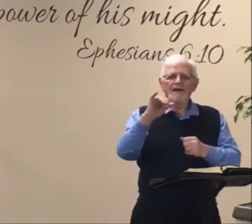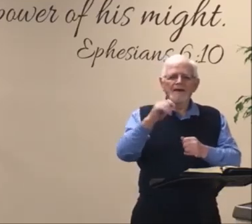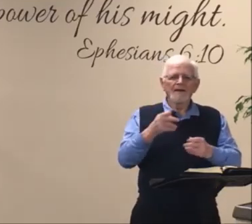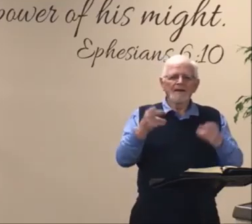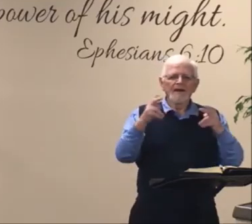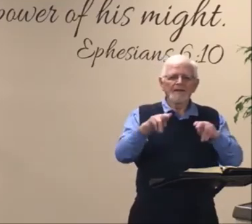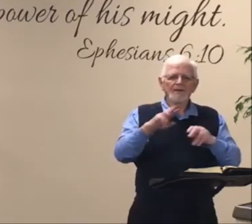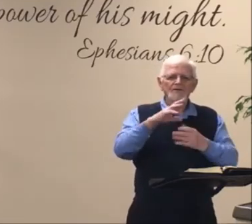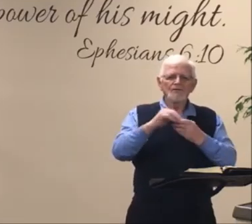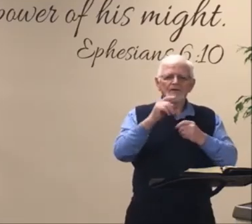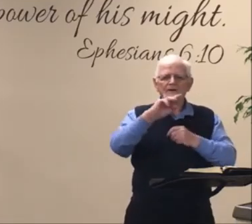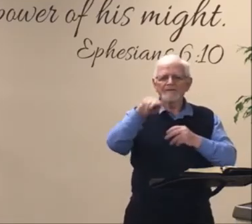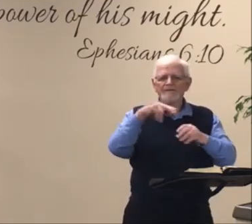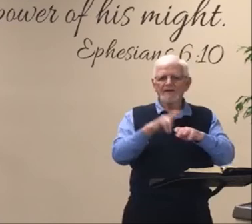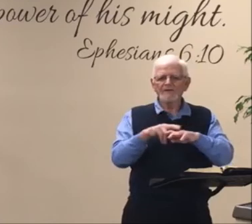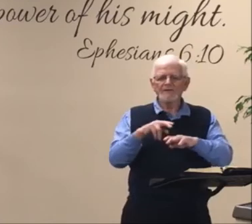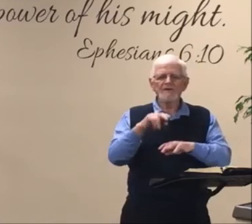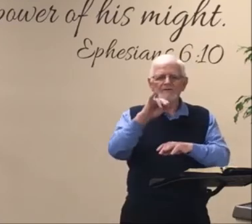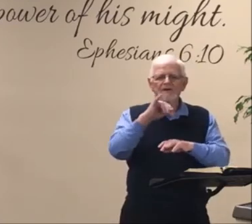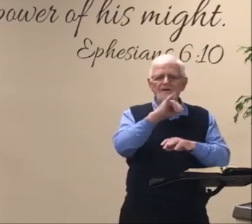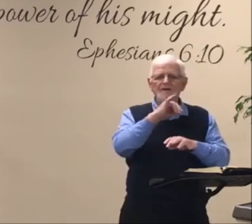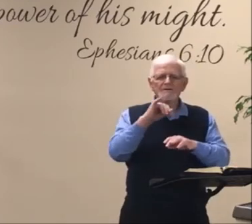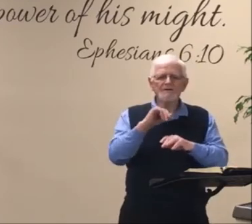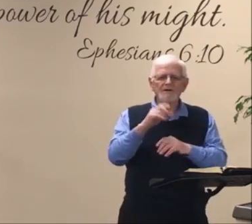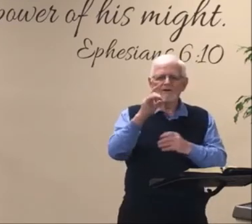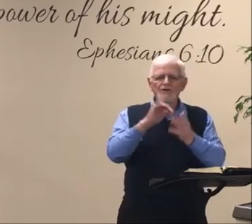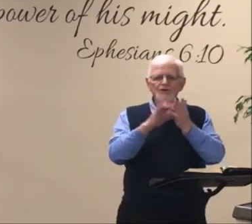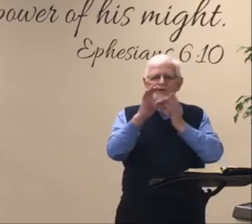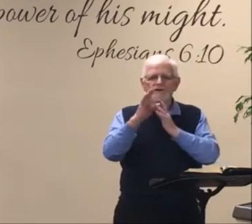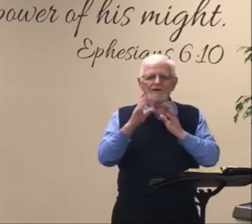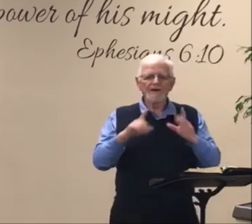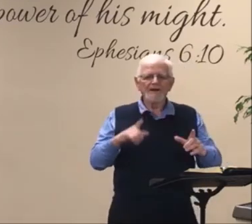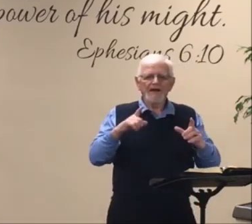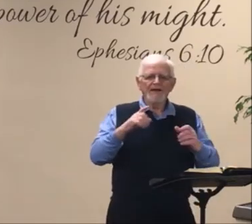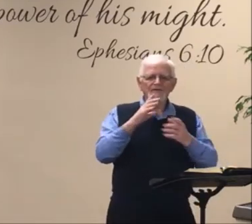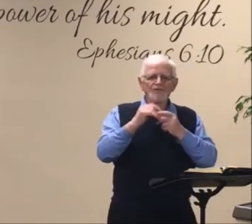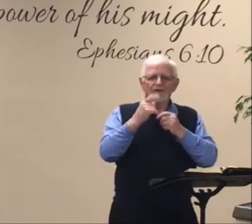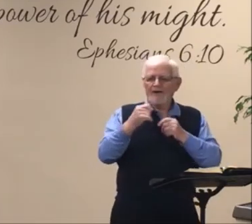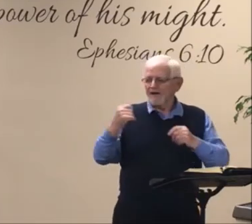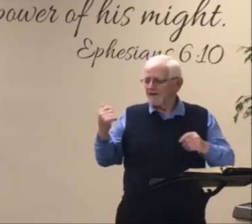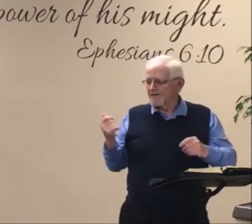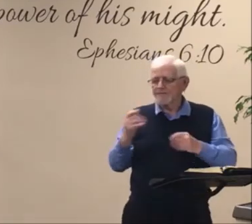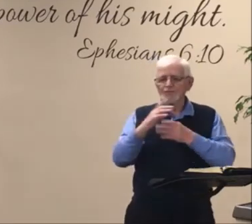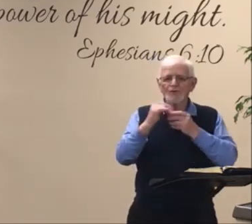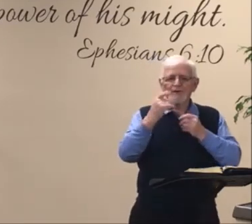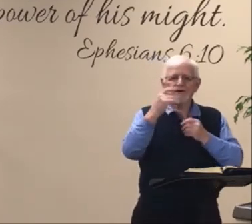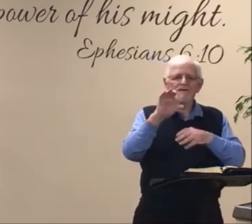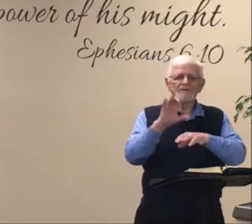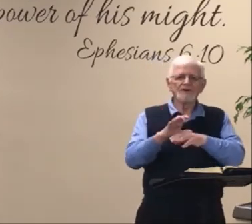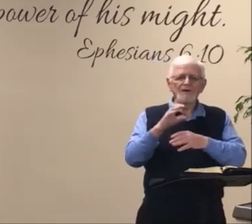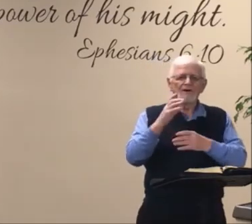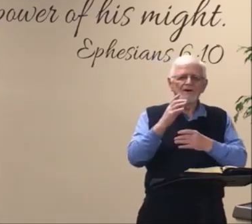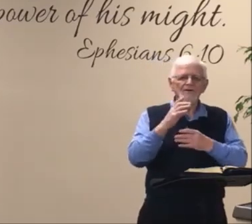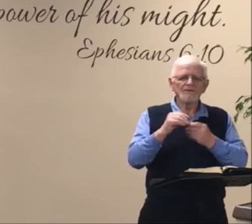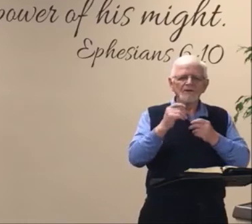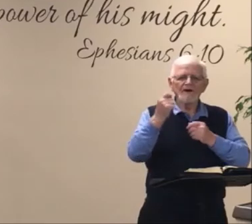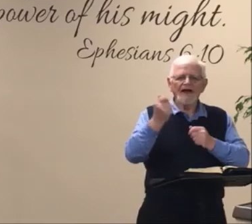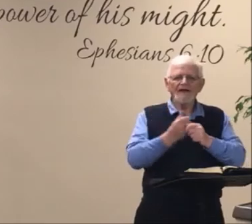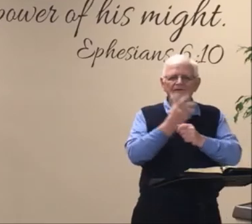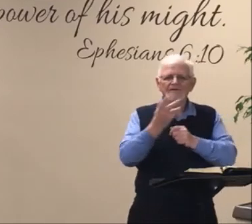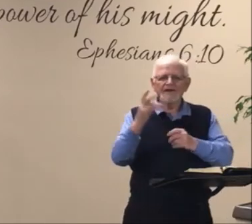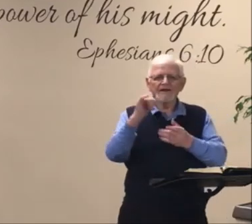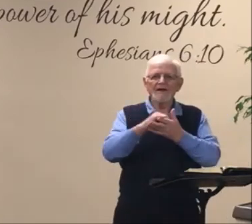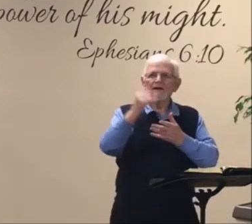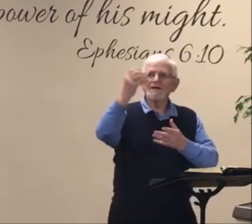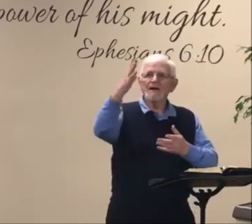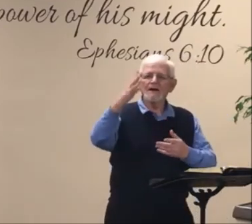story of the nation of Israel. That's the story of the Christian life. That's the story of me. That's the story of this church. That's the story of anything God's hand is involved with, is that God